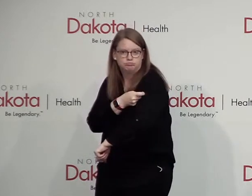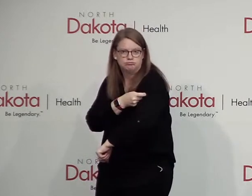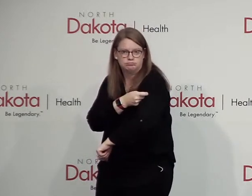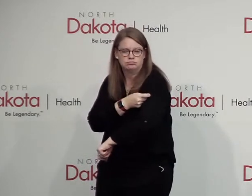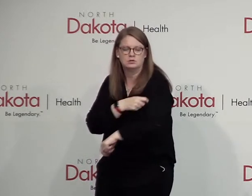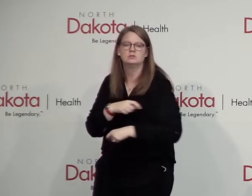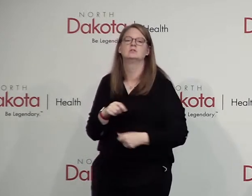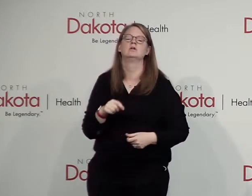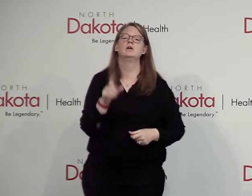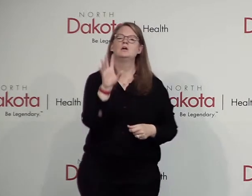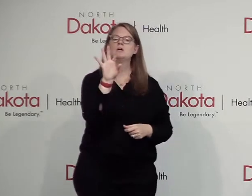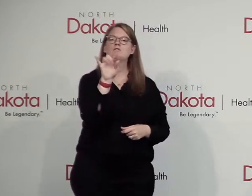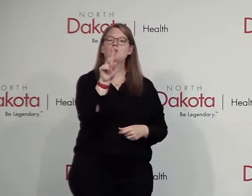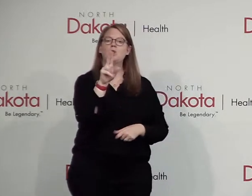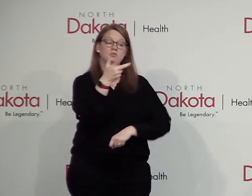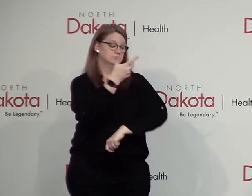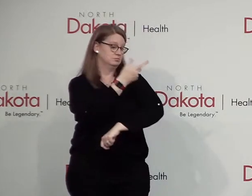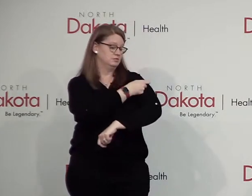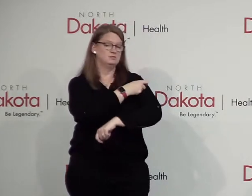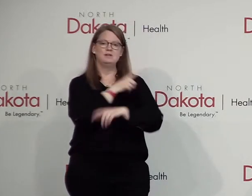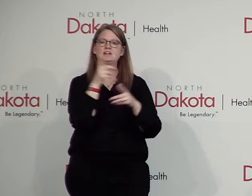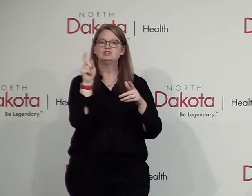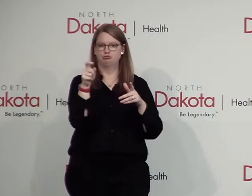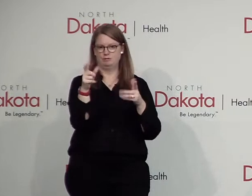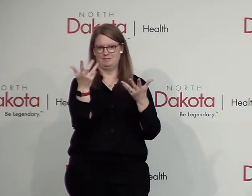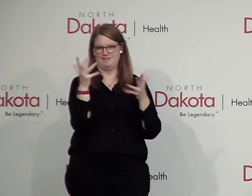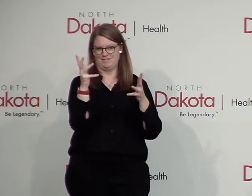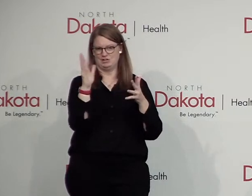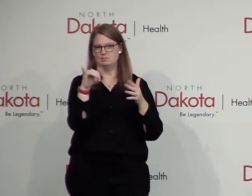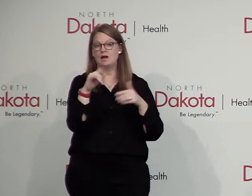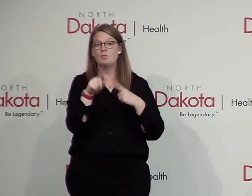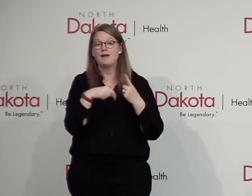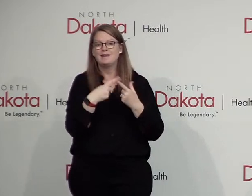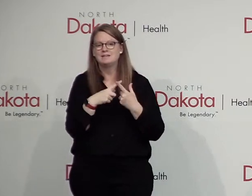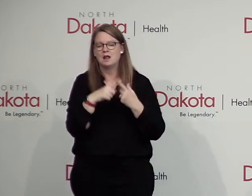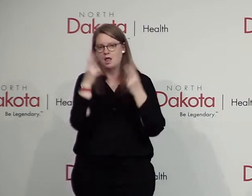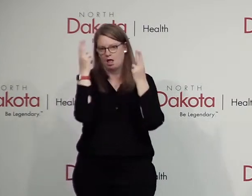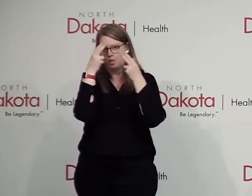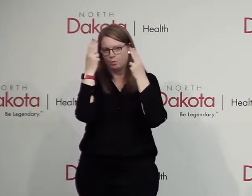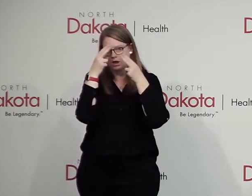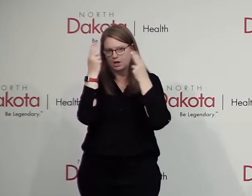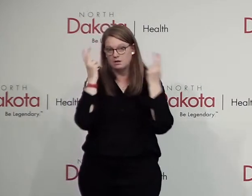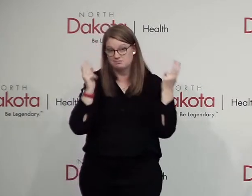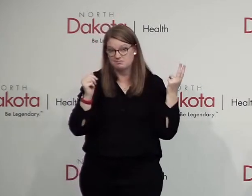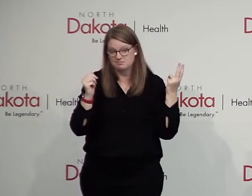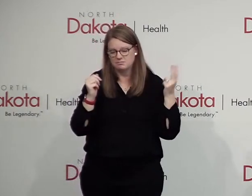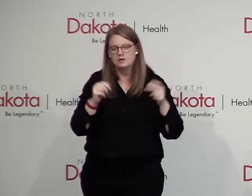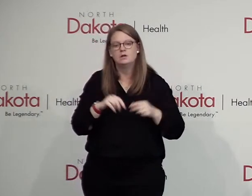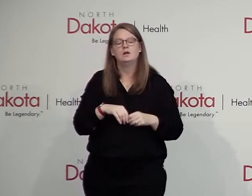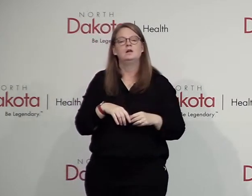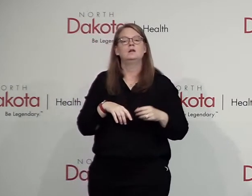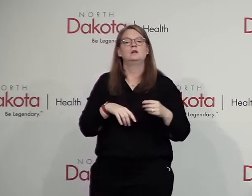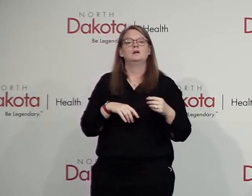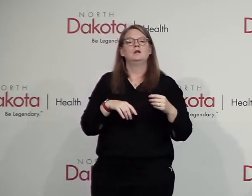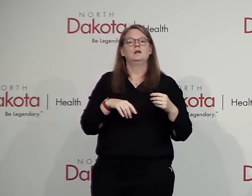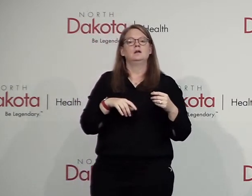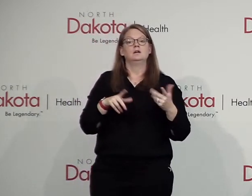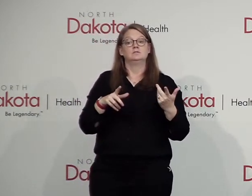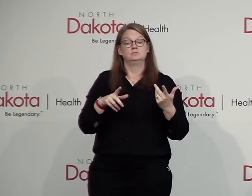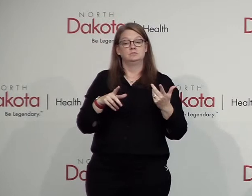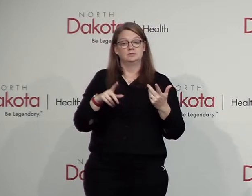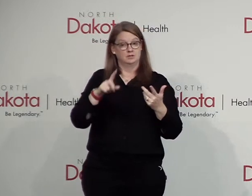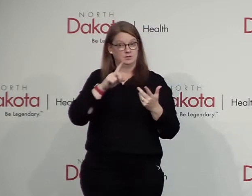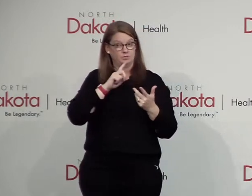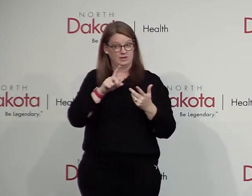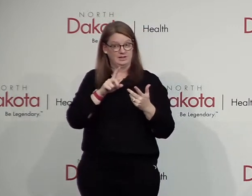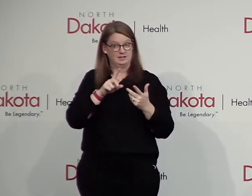shots should be completed by Halloween, as stated by Dr. Wiebe. And again, it's appropriate to continue to keep us in